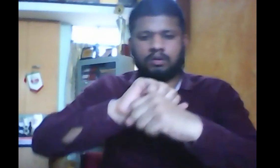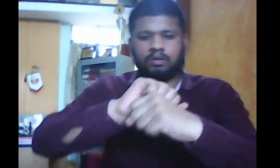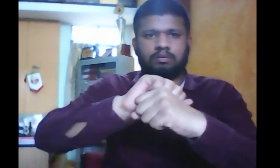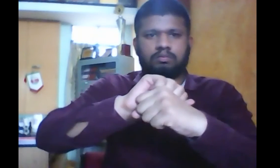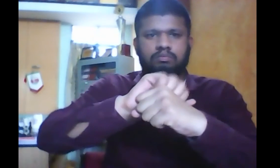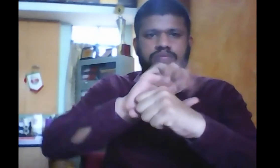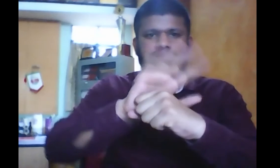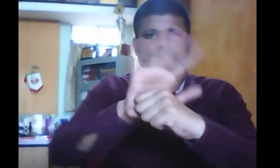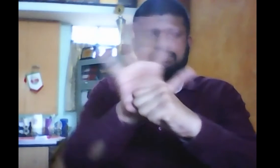Corona.